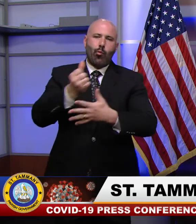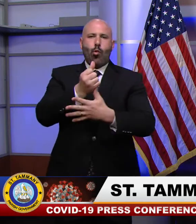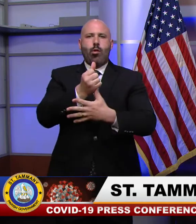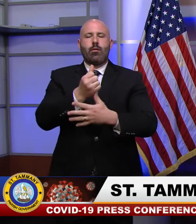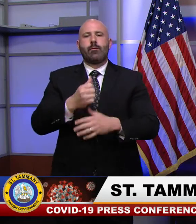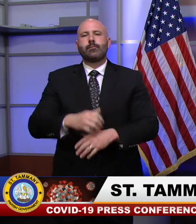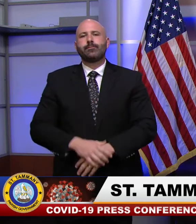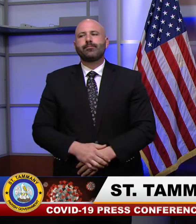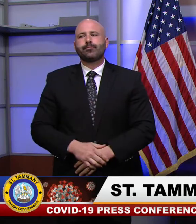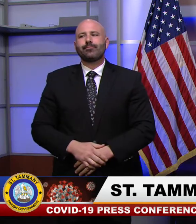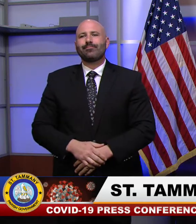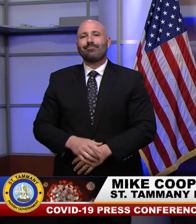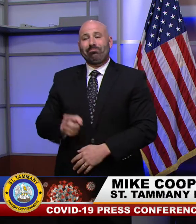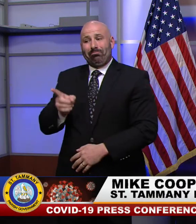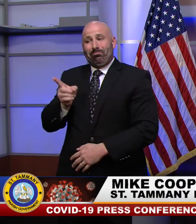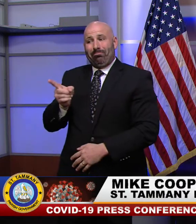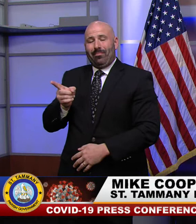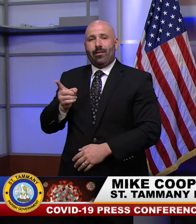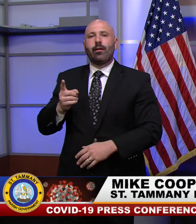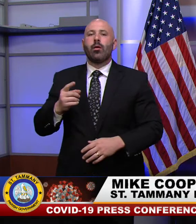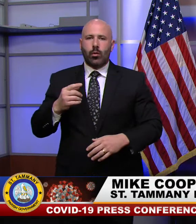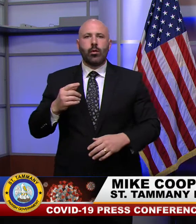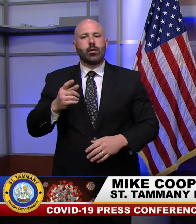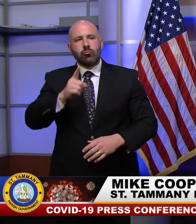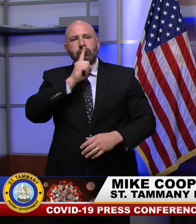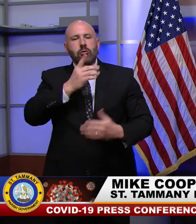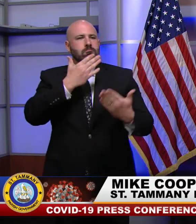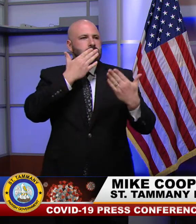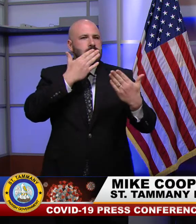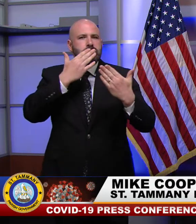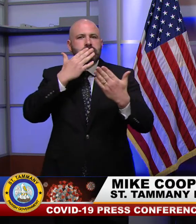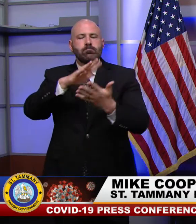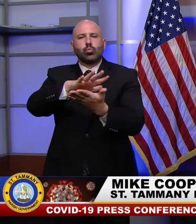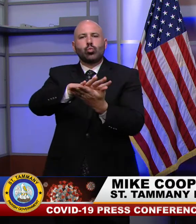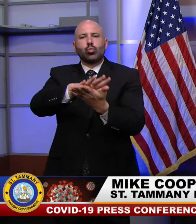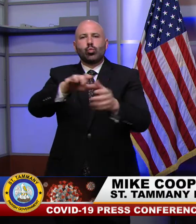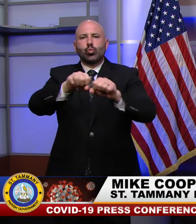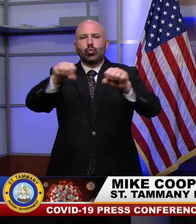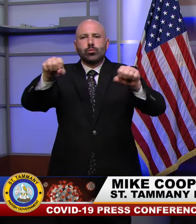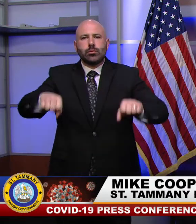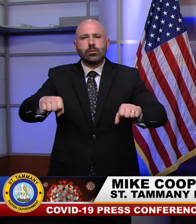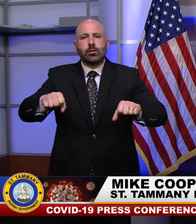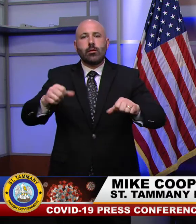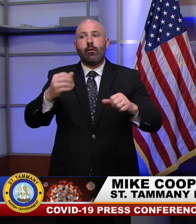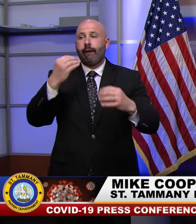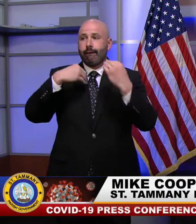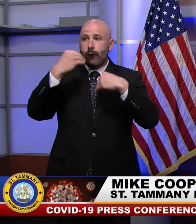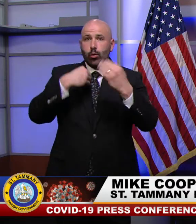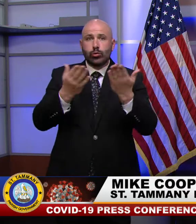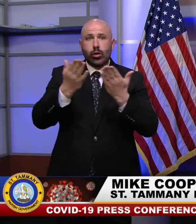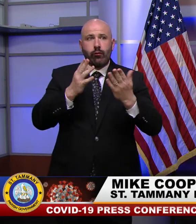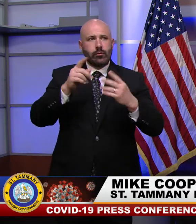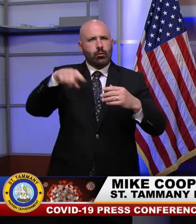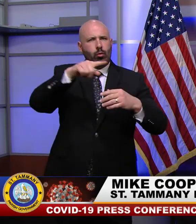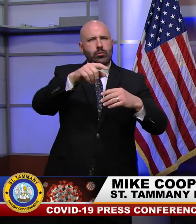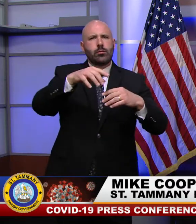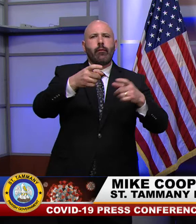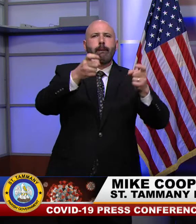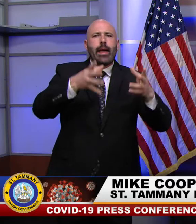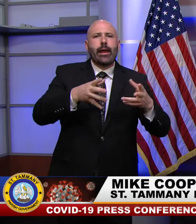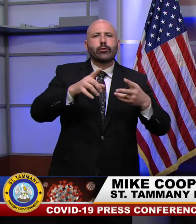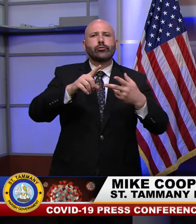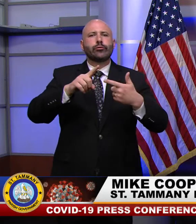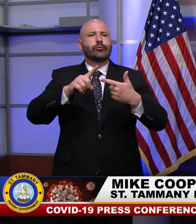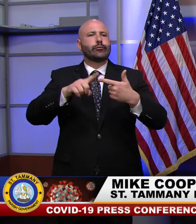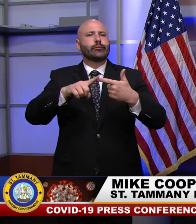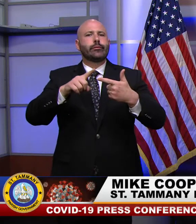Foltz also sincerely appreciates the school system's food service managers, school administrators,